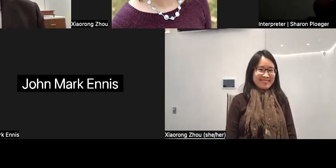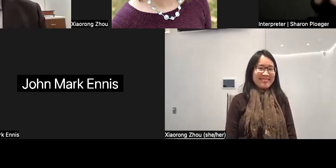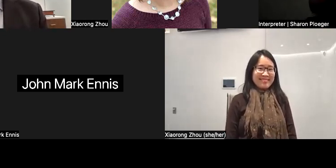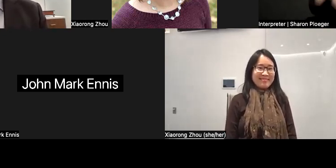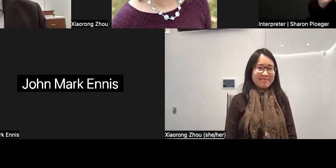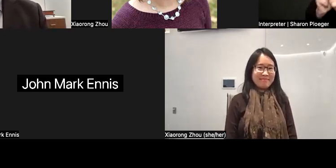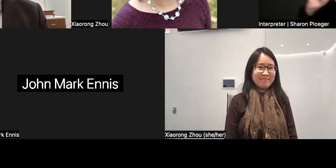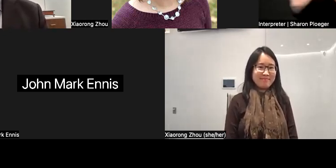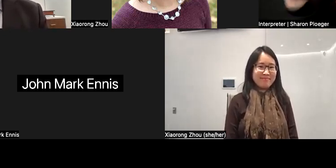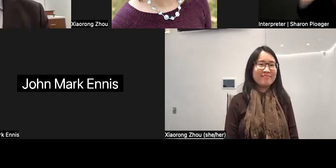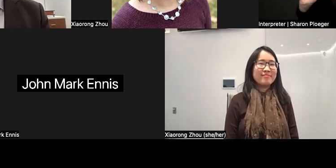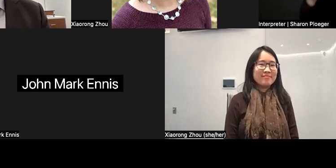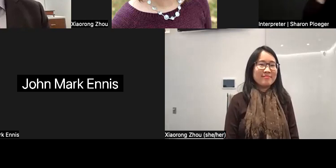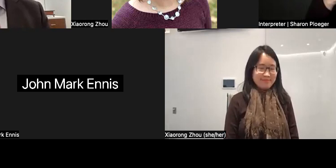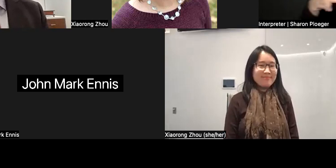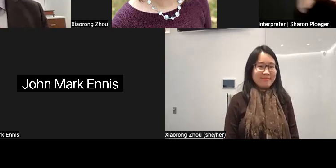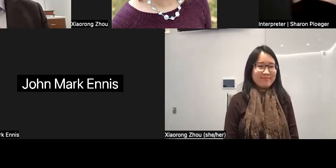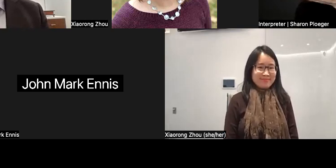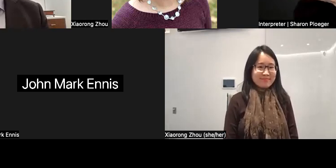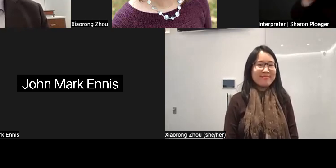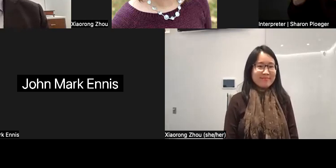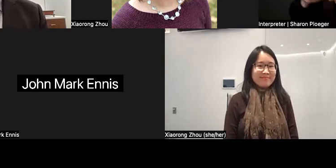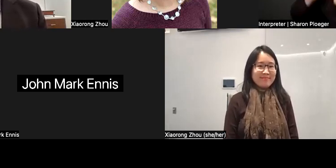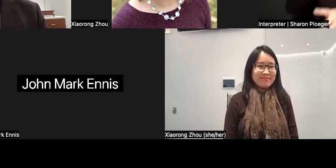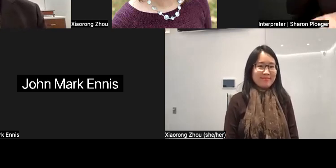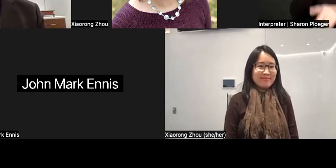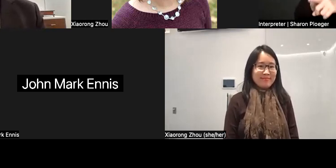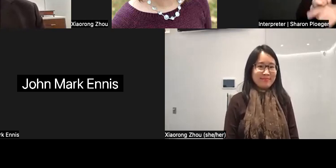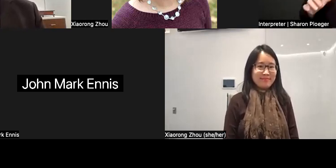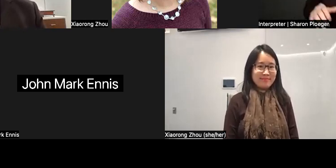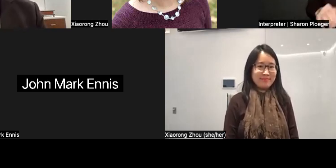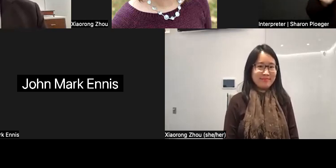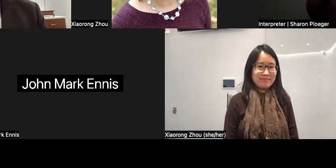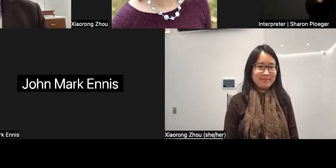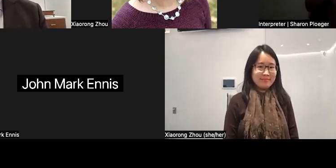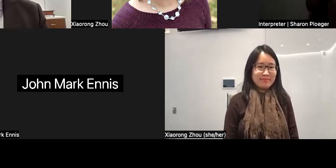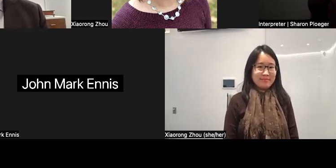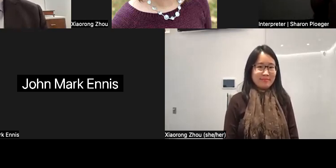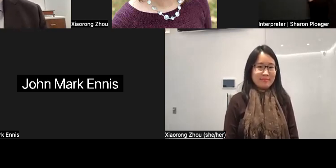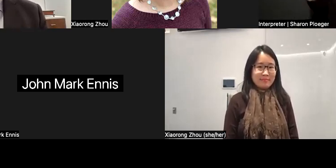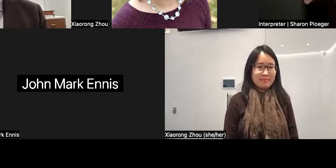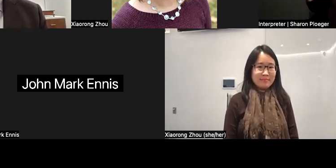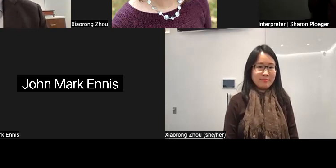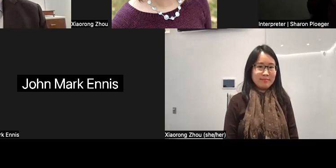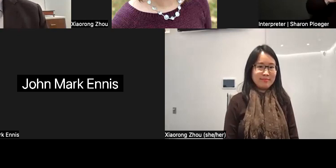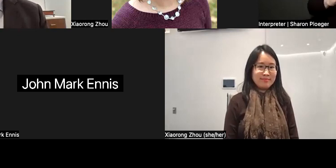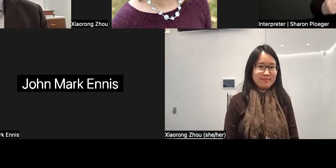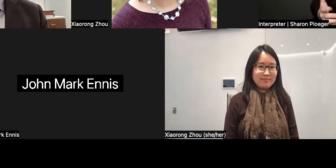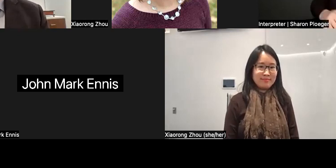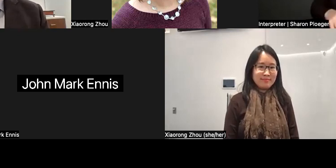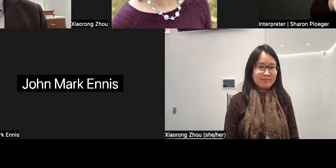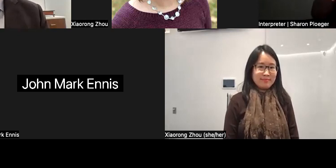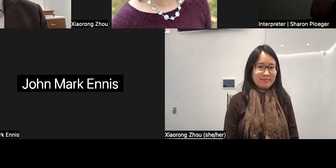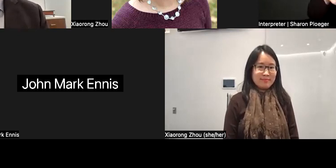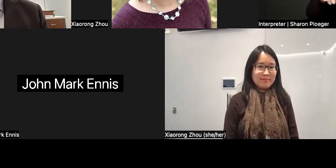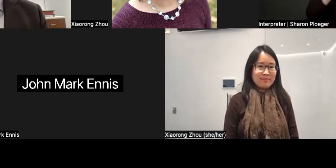show you the ropes, which is great, not something that all deaf people have. How else did being deaf affect